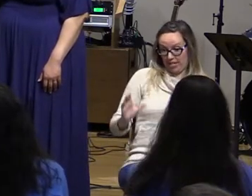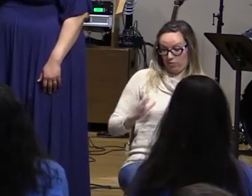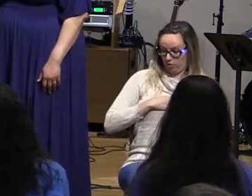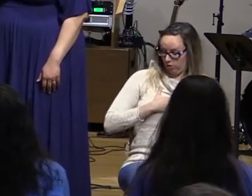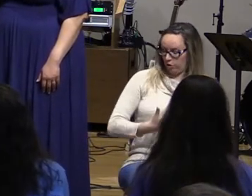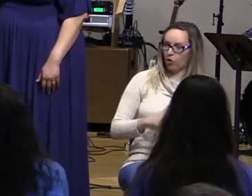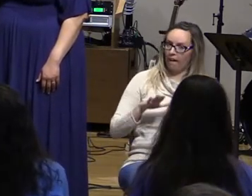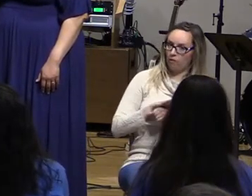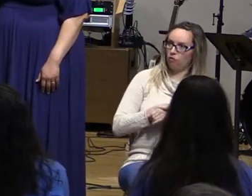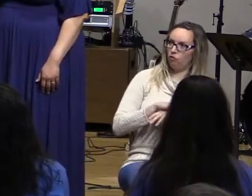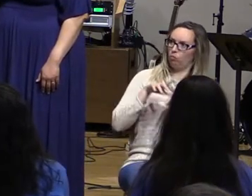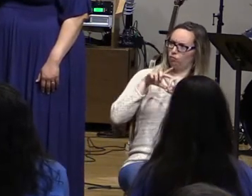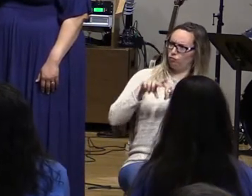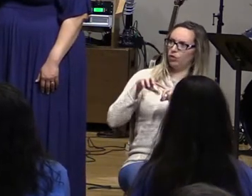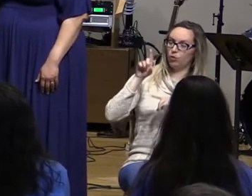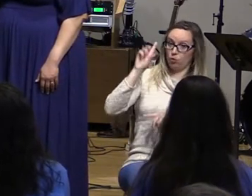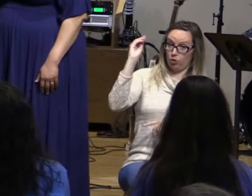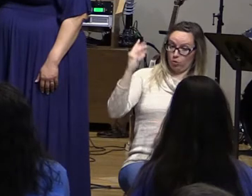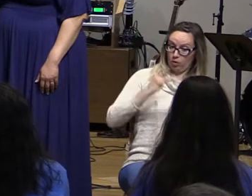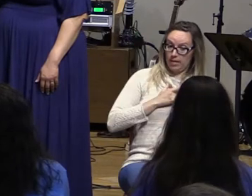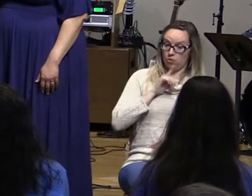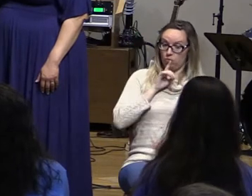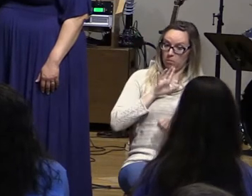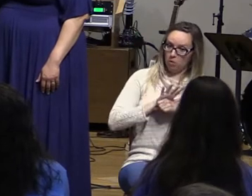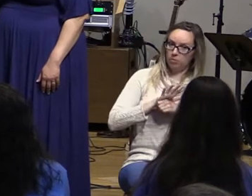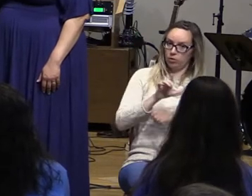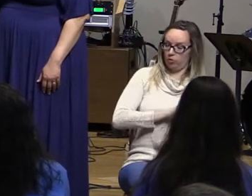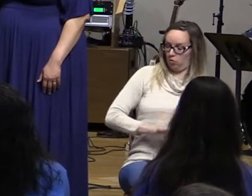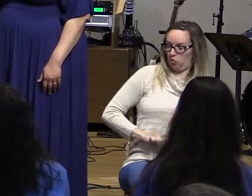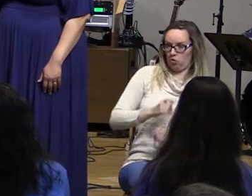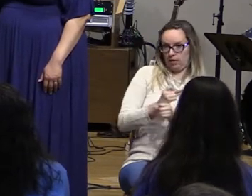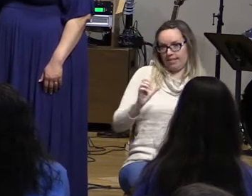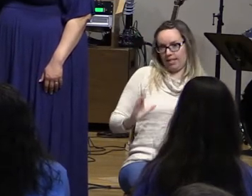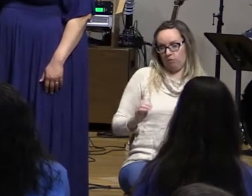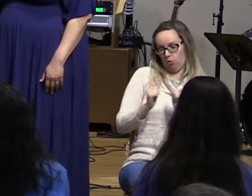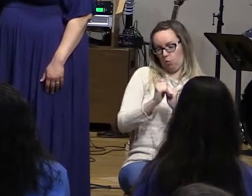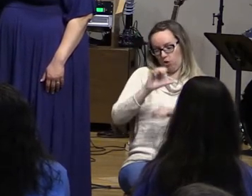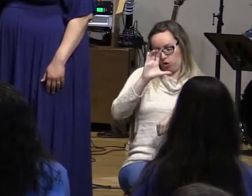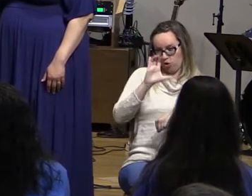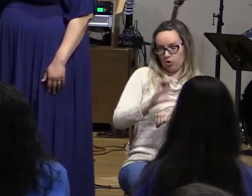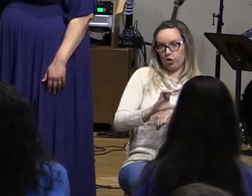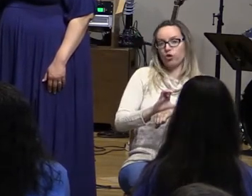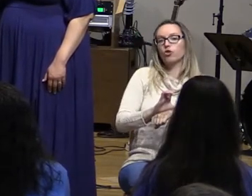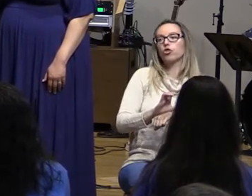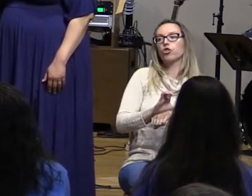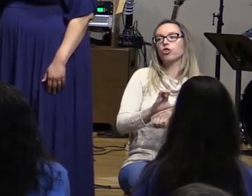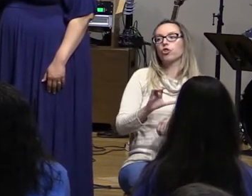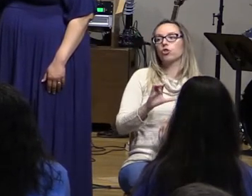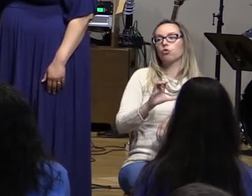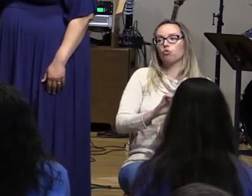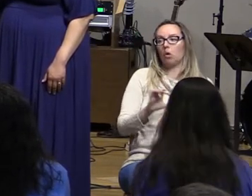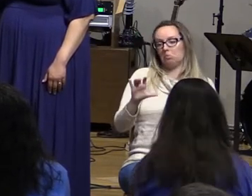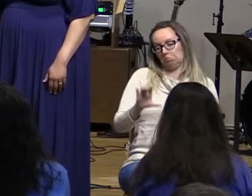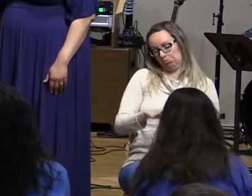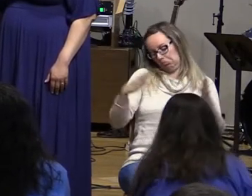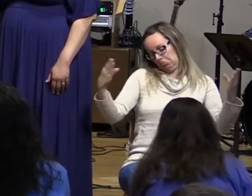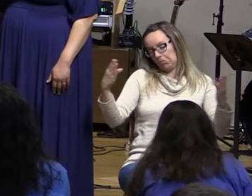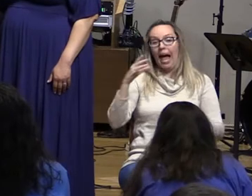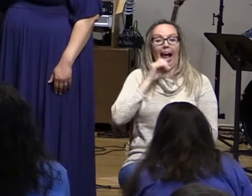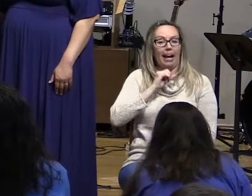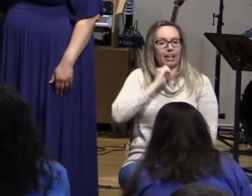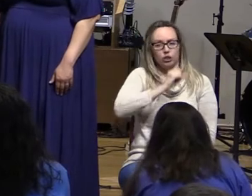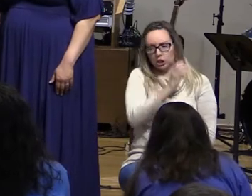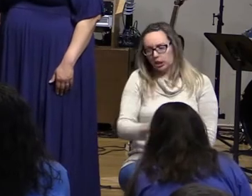whole trust in His grace, and promise to serve Him as your Lord in union with the church, which Christ has opened to people of all